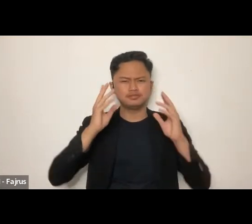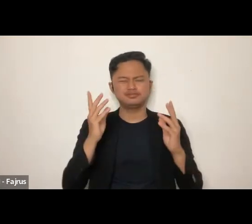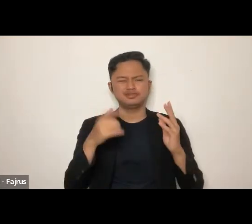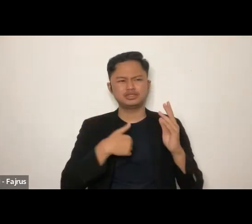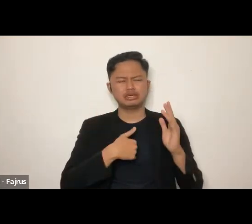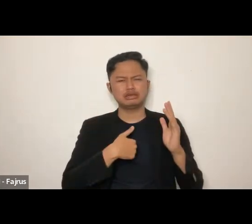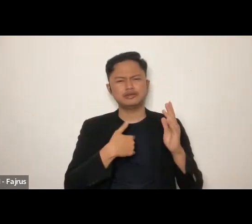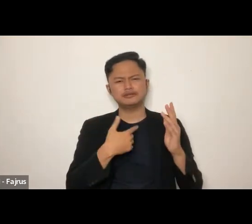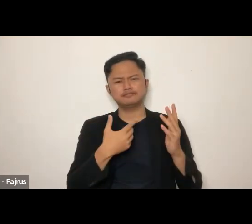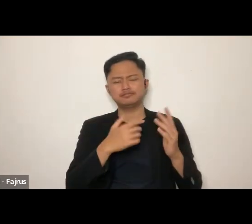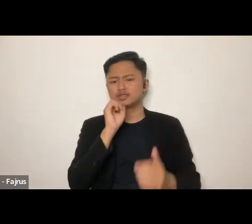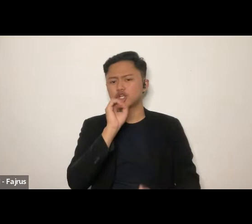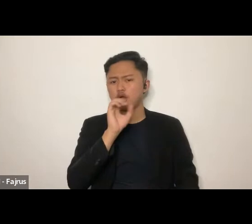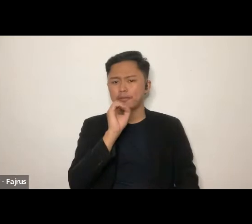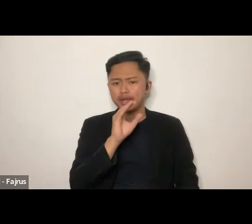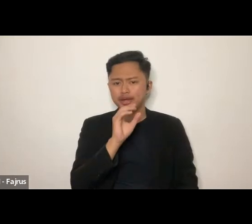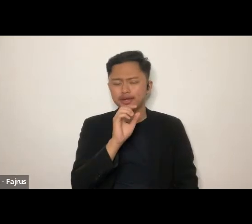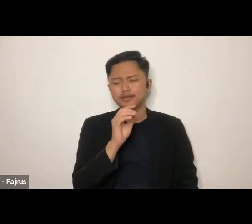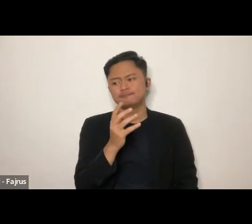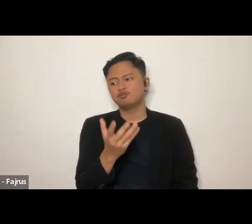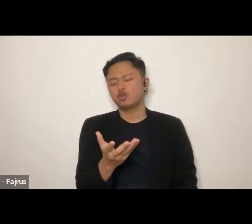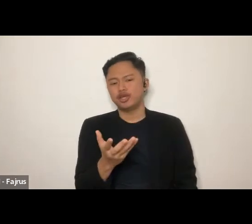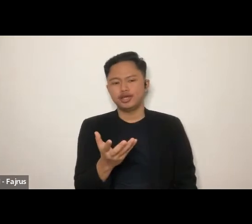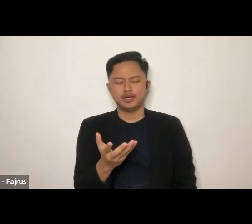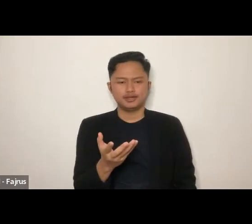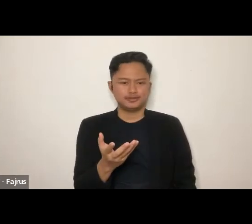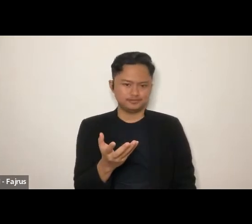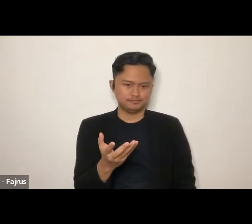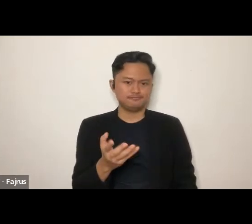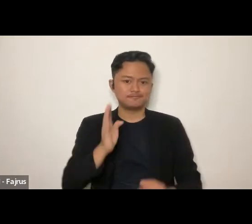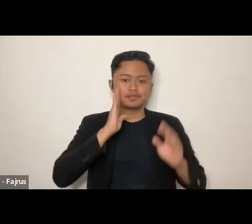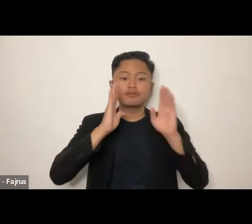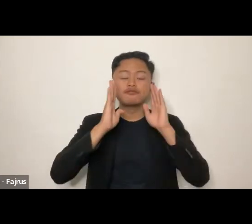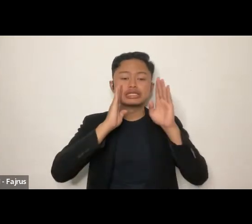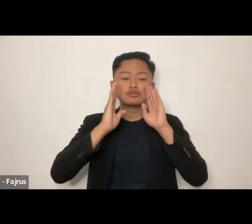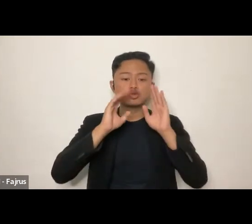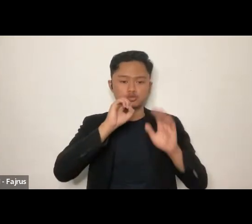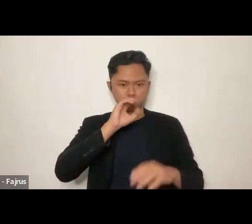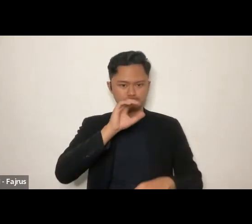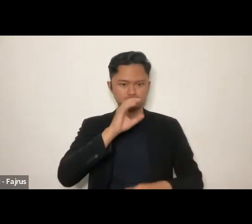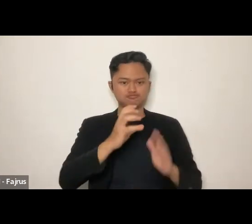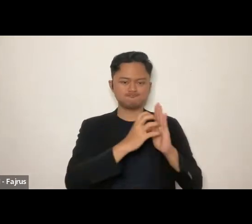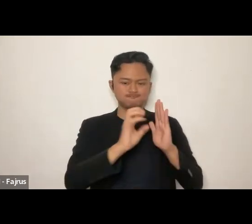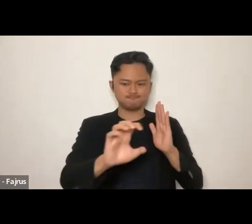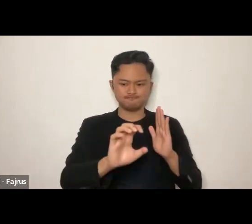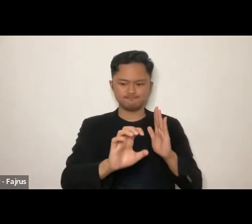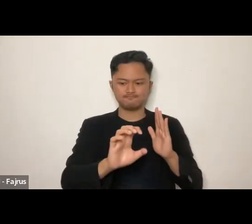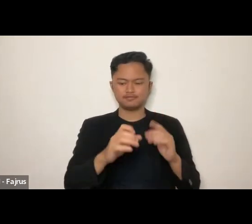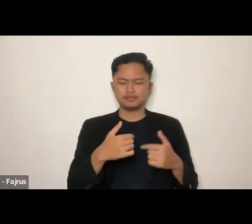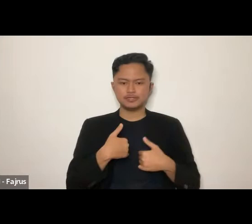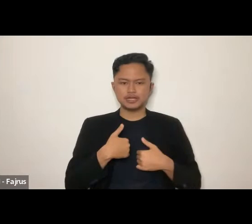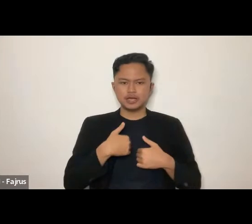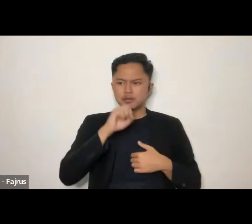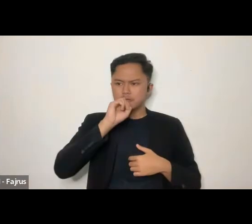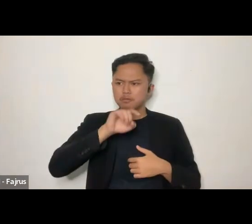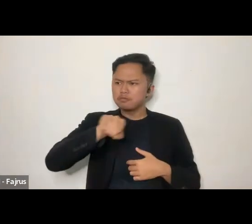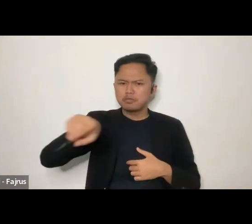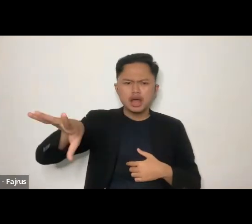someone's commenting on my Facebook post that I am spreading